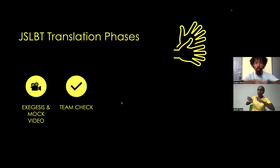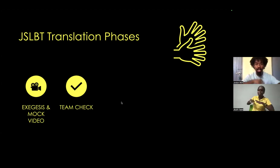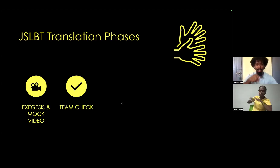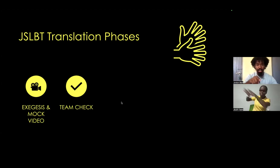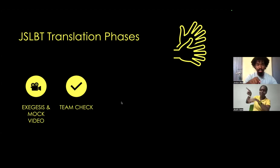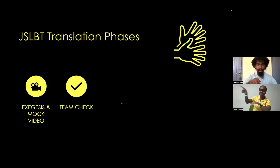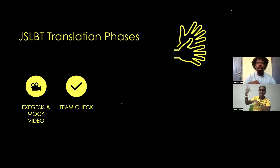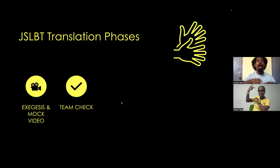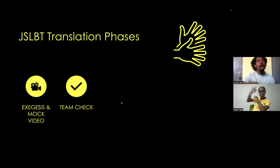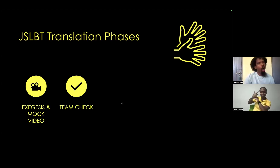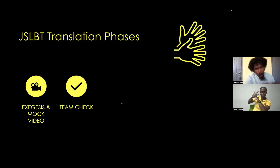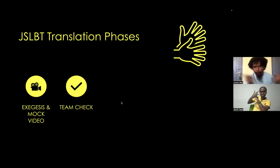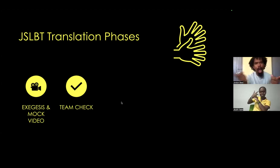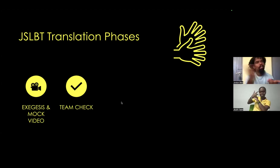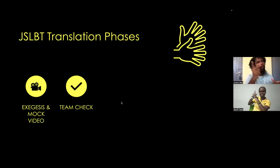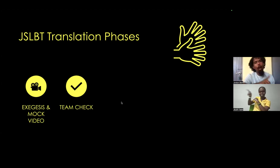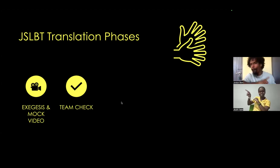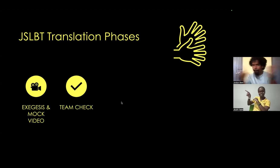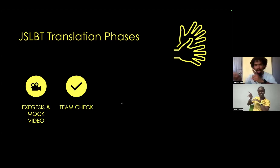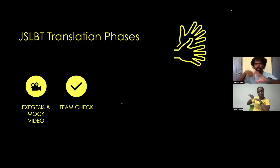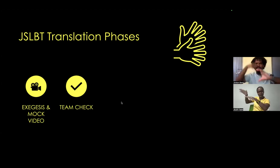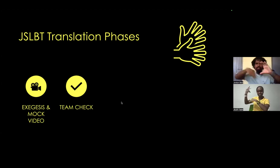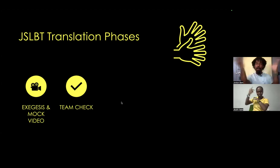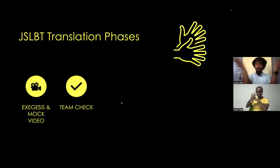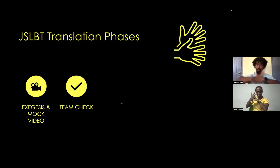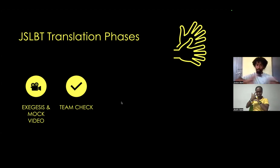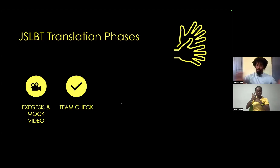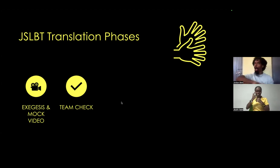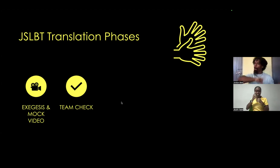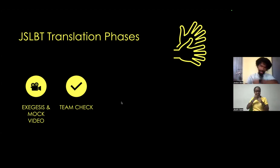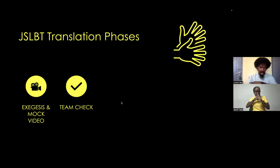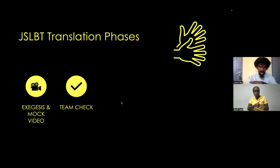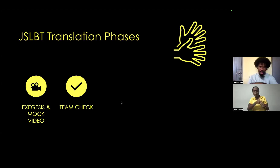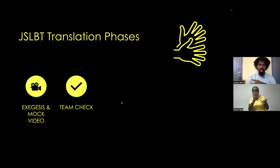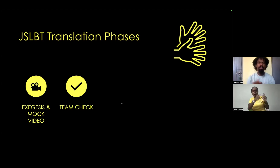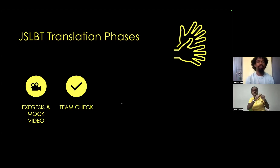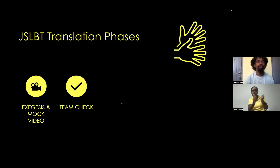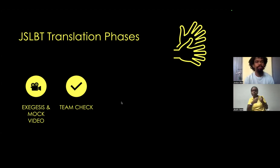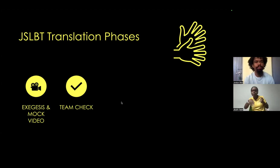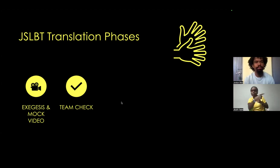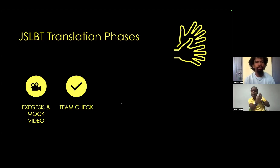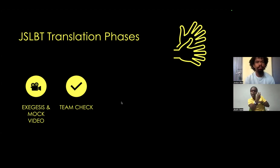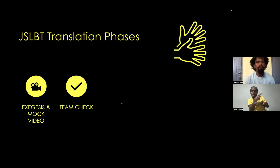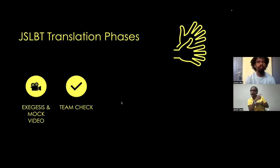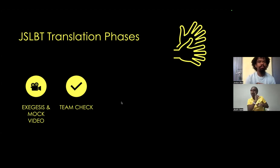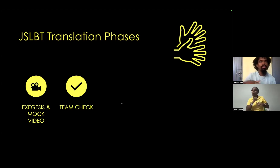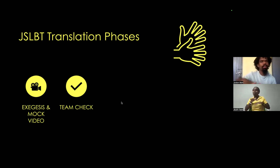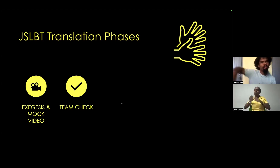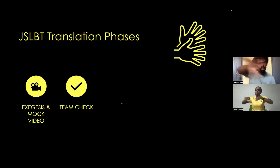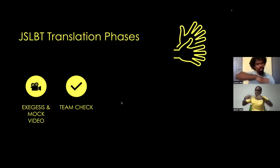That's the team check, and then we'll go back to the studio to film and follow what the team advised